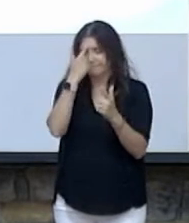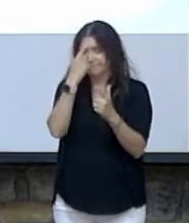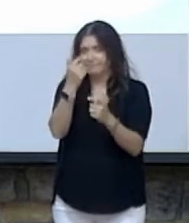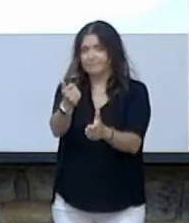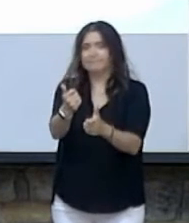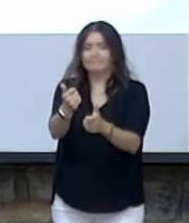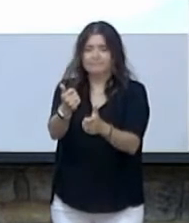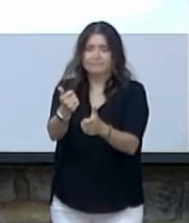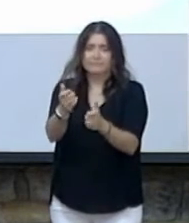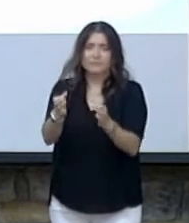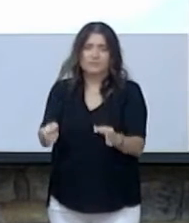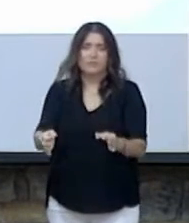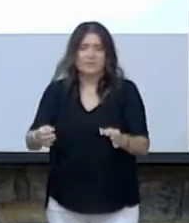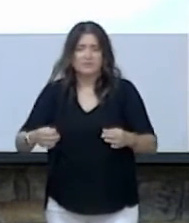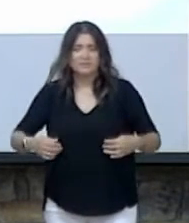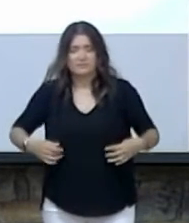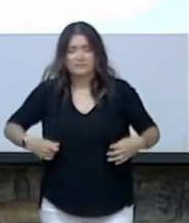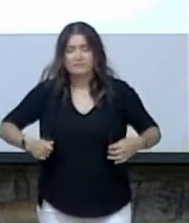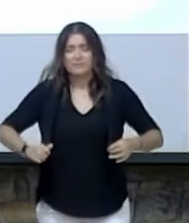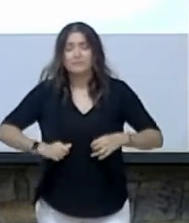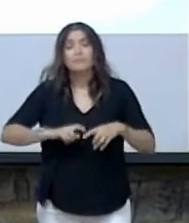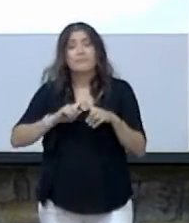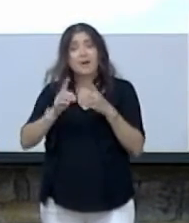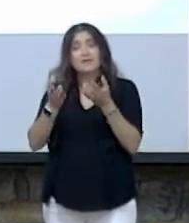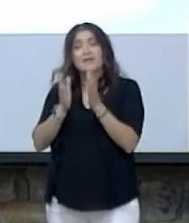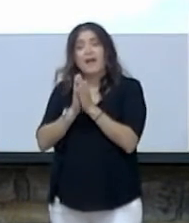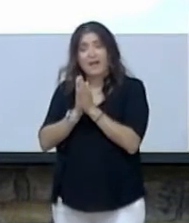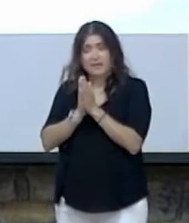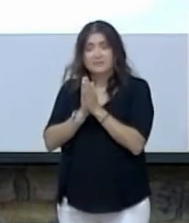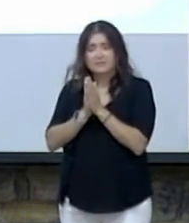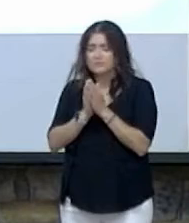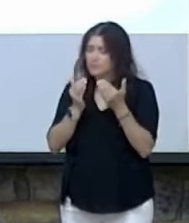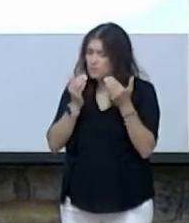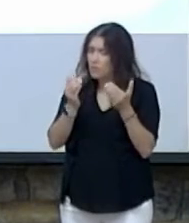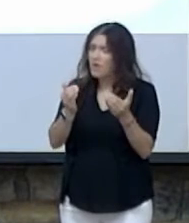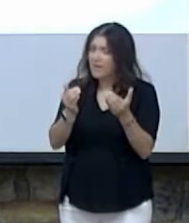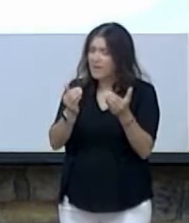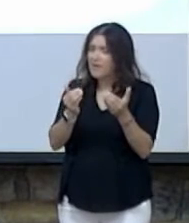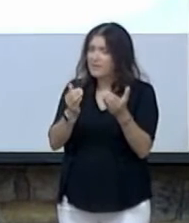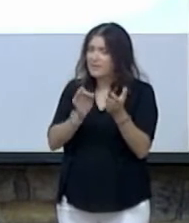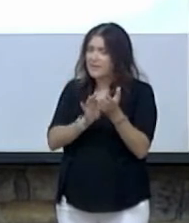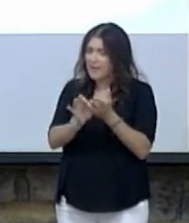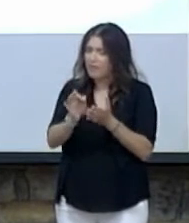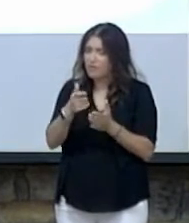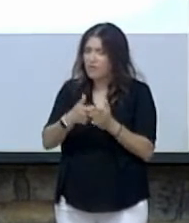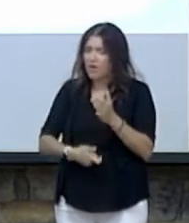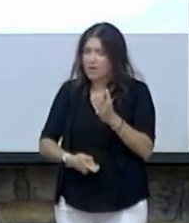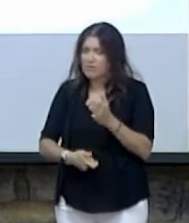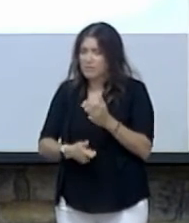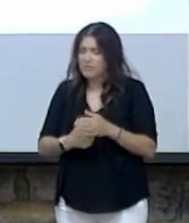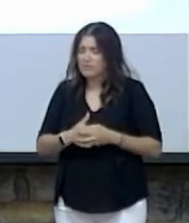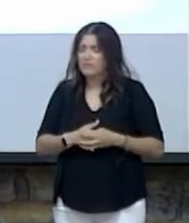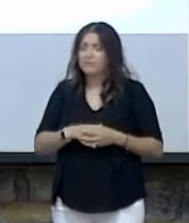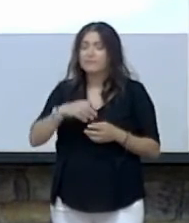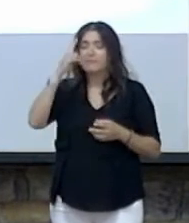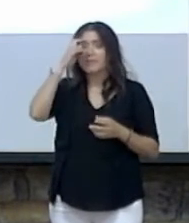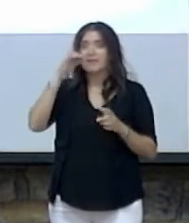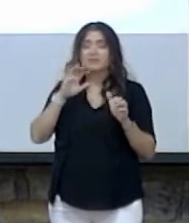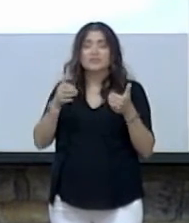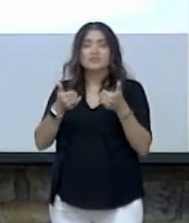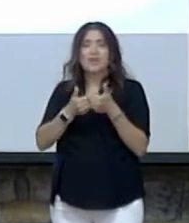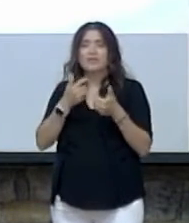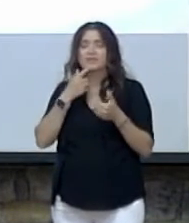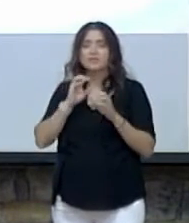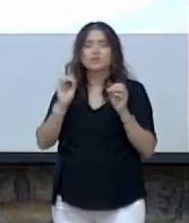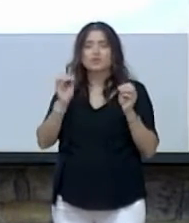that hear. But what He does ask is, count the cost. Because, you see, Jesus says, the challenge is no one who